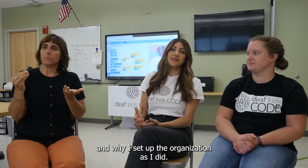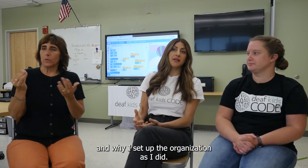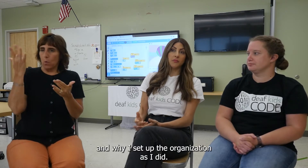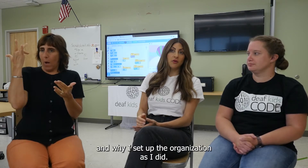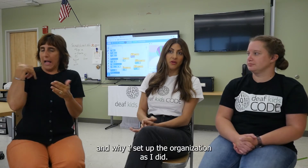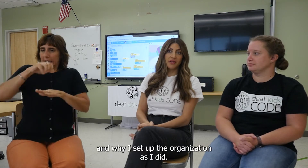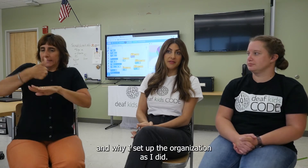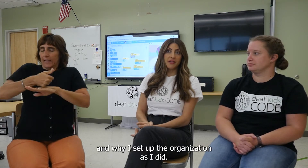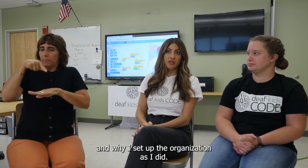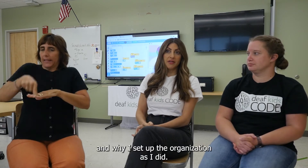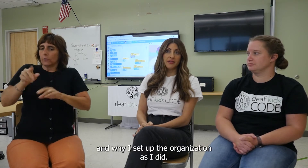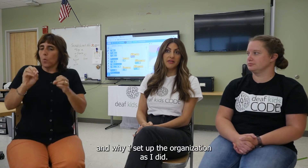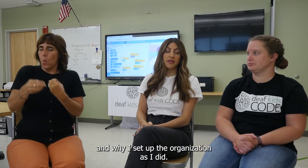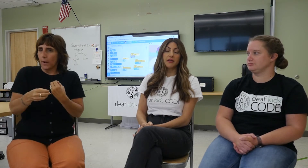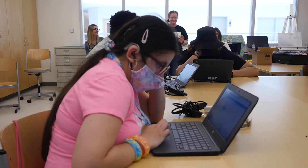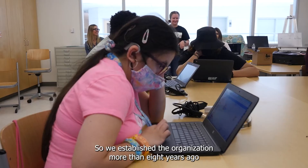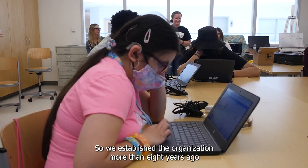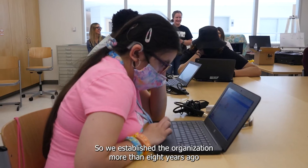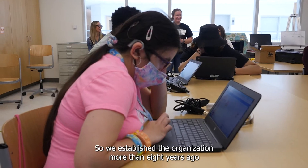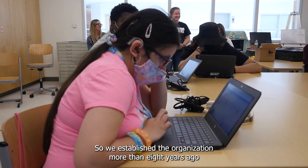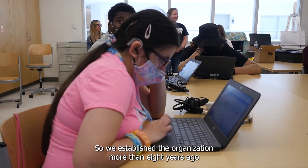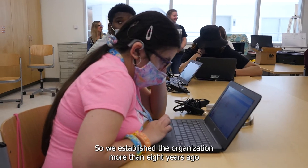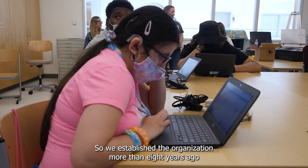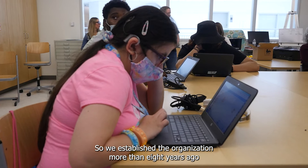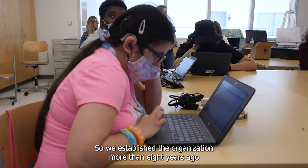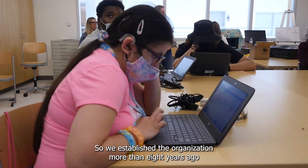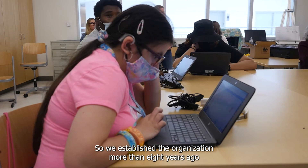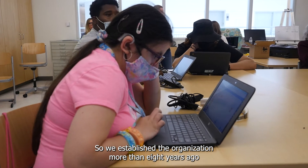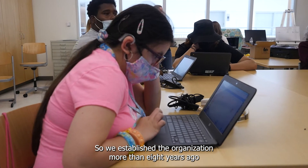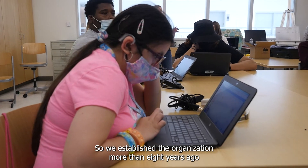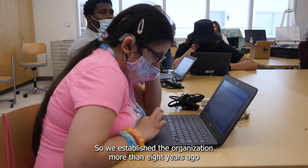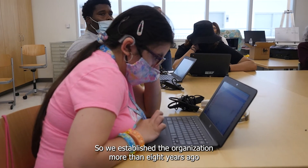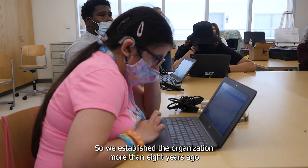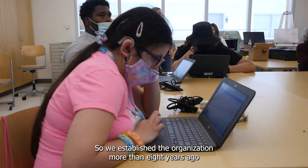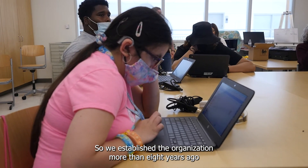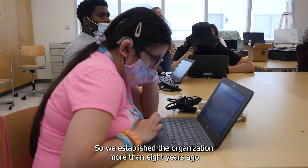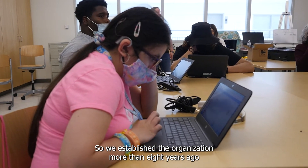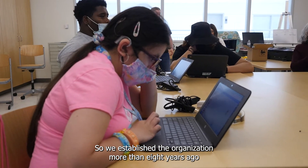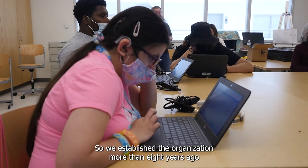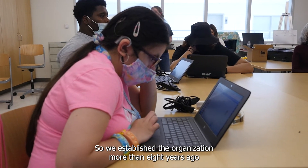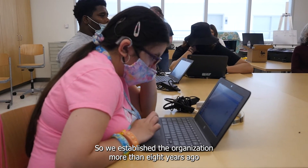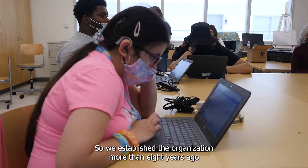set up the organization as I did. So we established the organization more than eight years ago